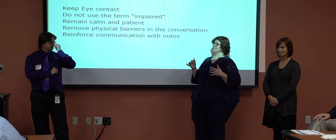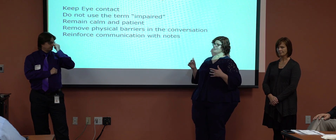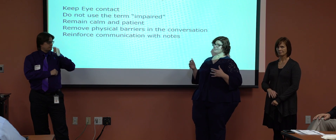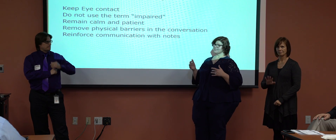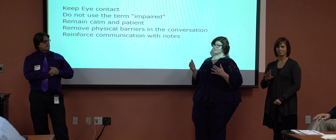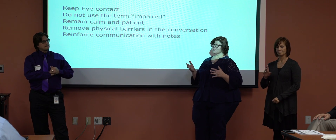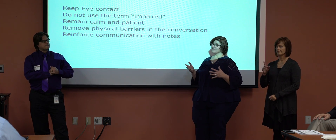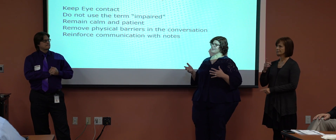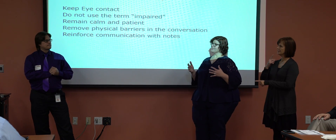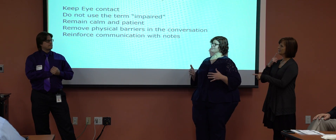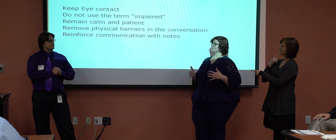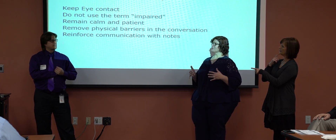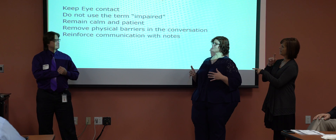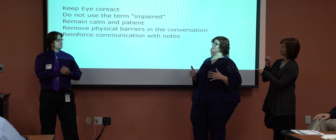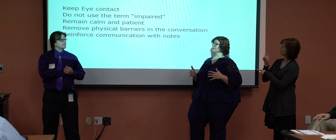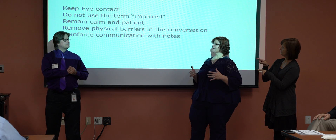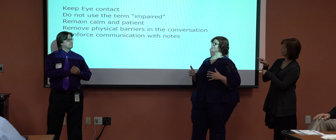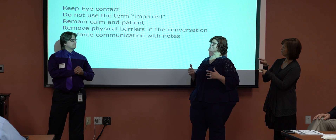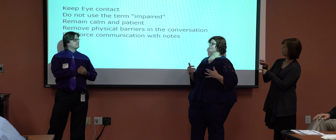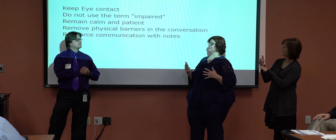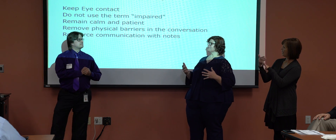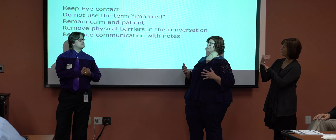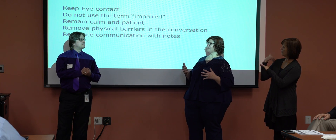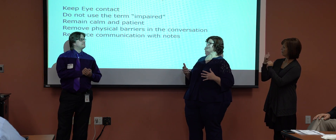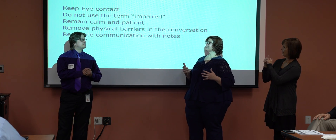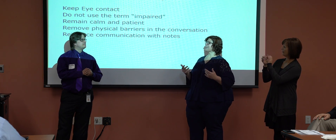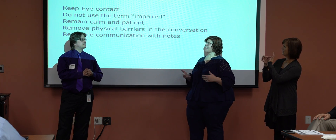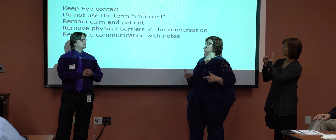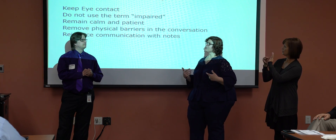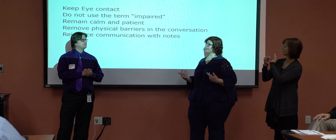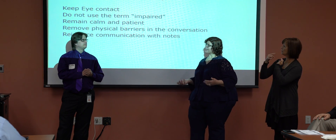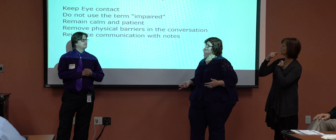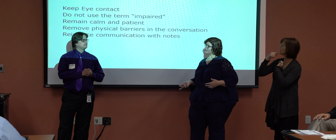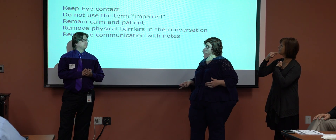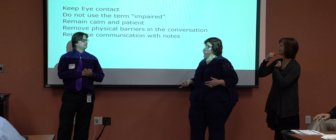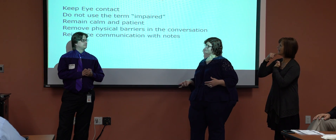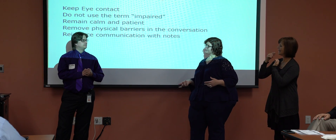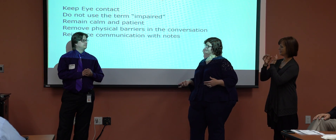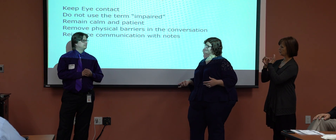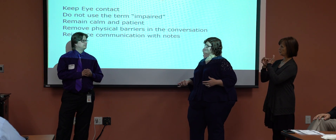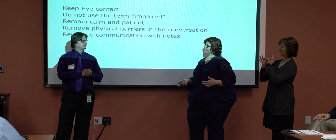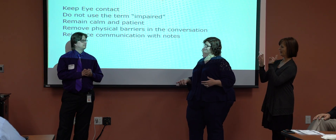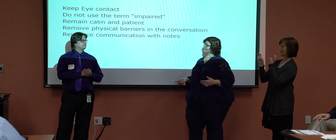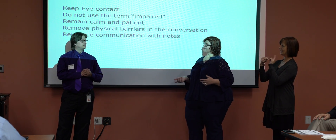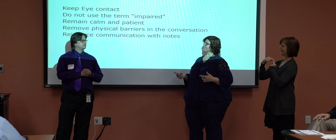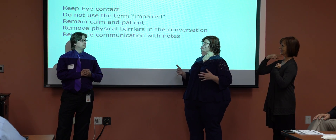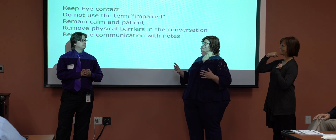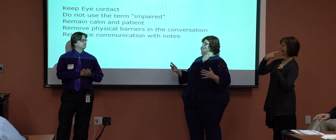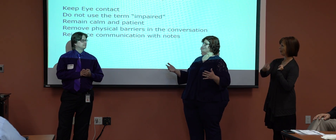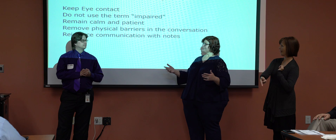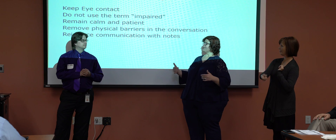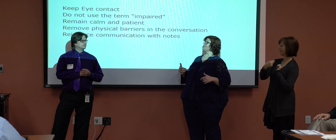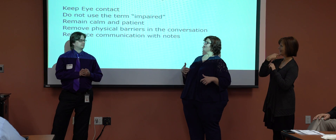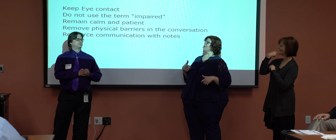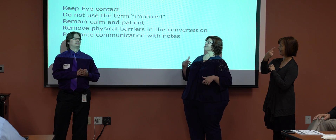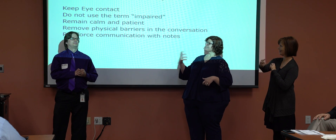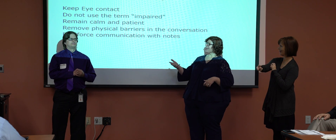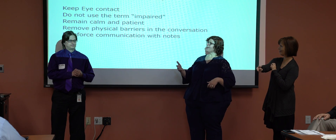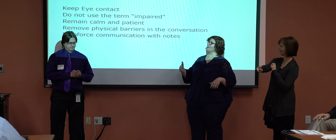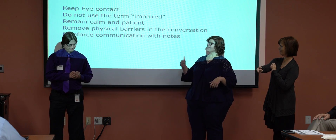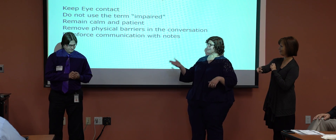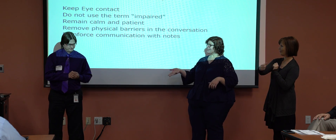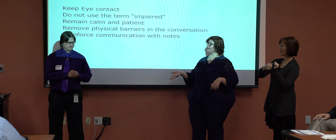had, Jared, have you ever had the interpreter say something like, tell him, da, da, da, you know,